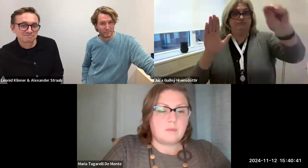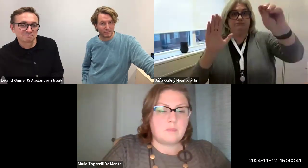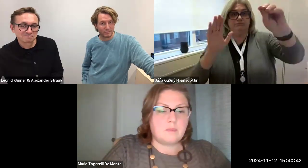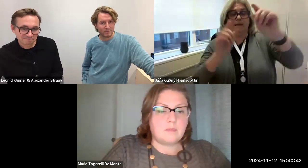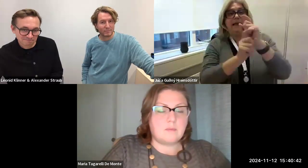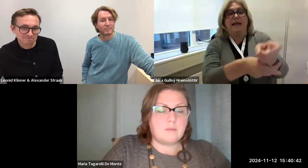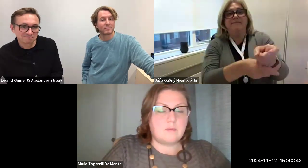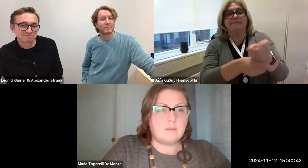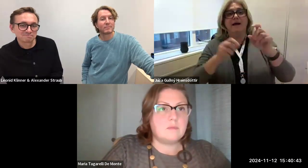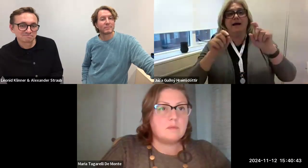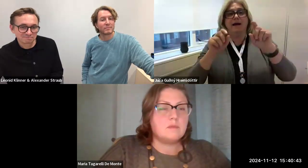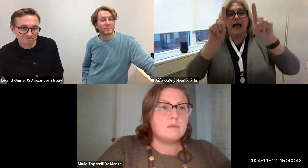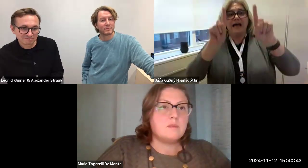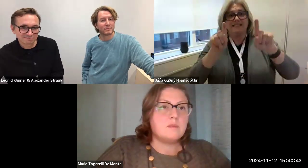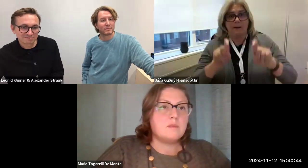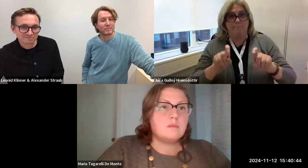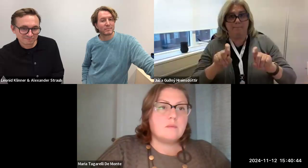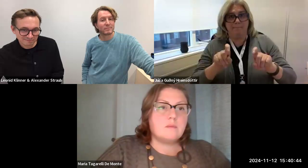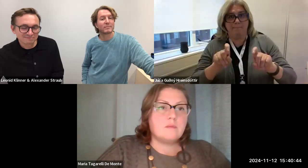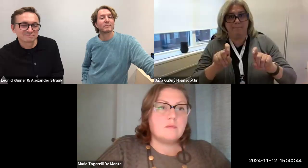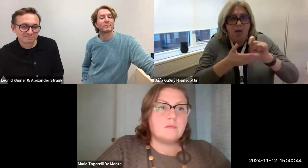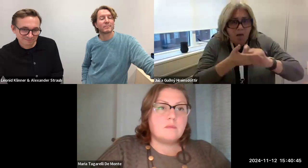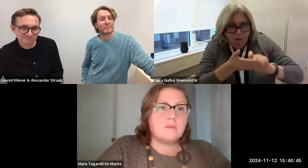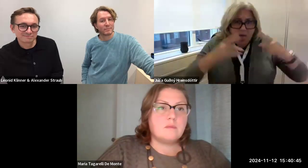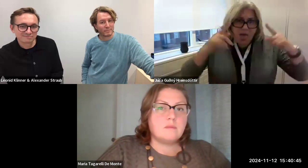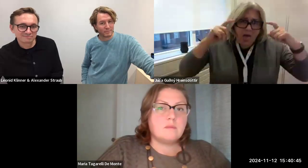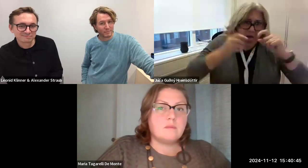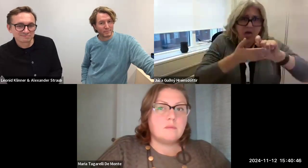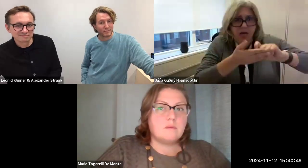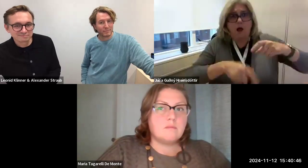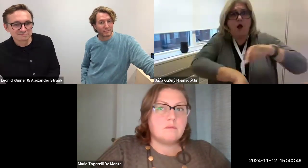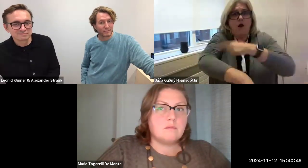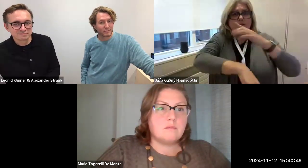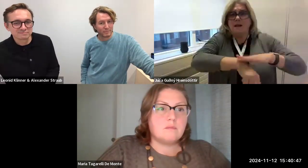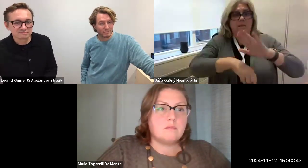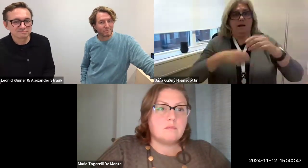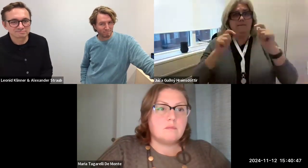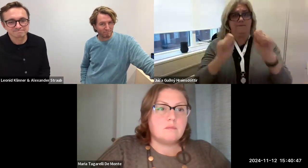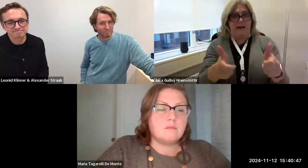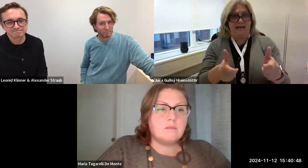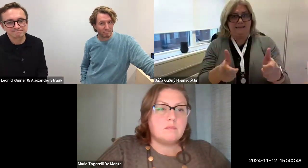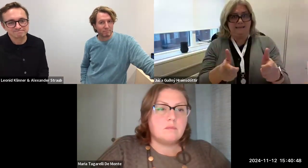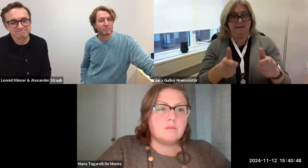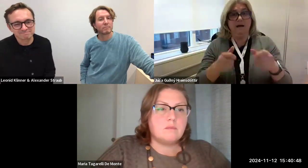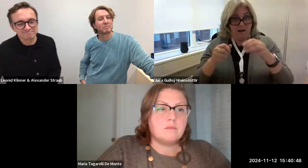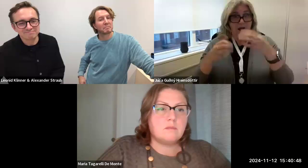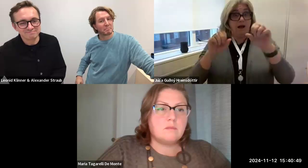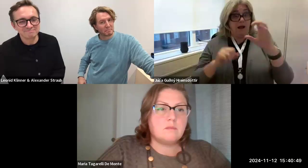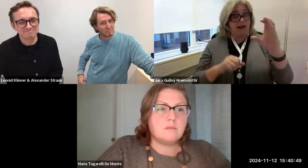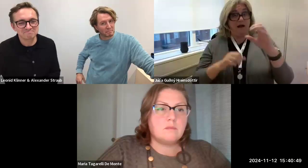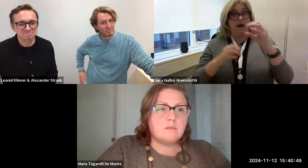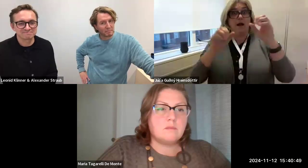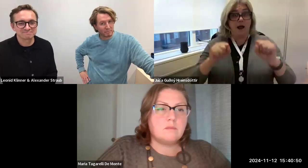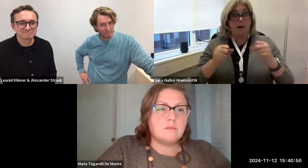automatically assesses, and it gives an assessment label. I don't have to write anything. It's